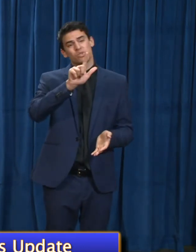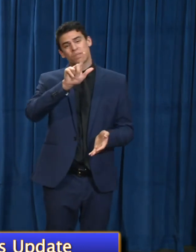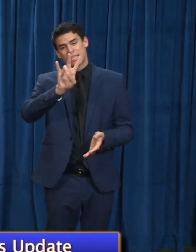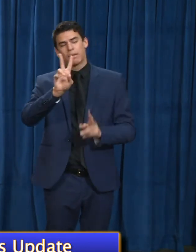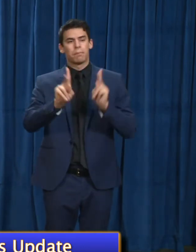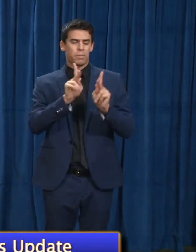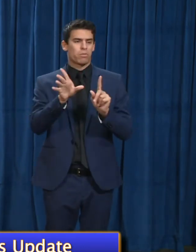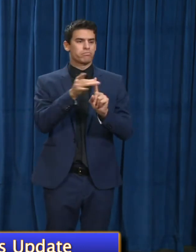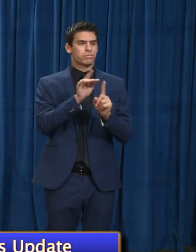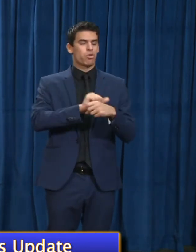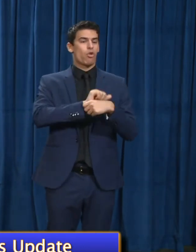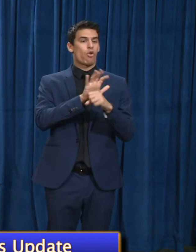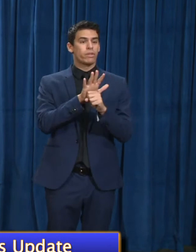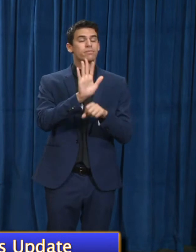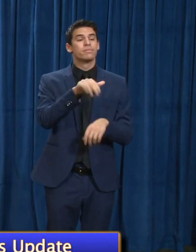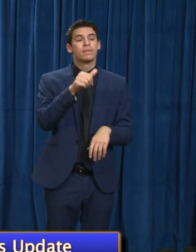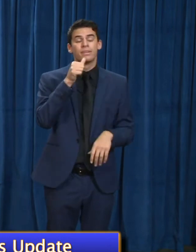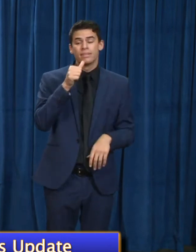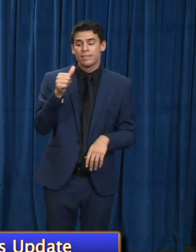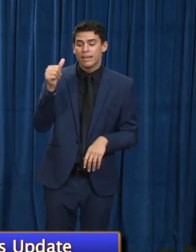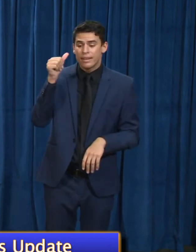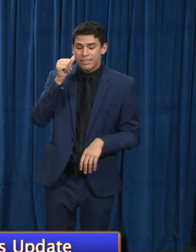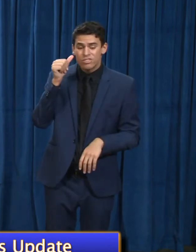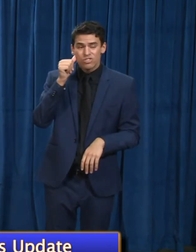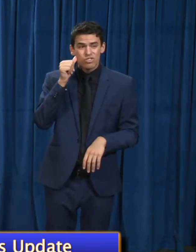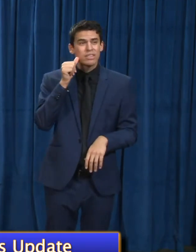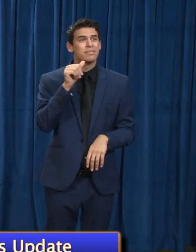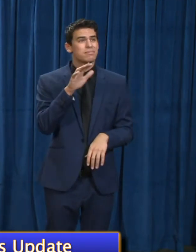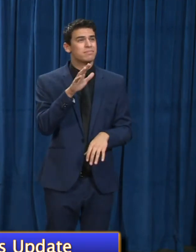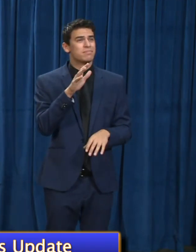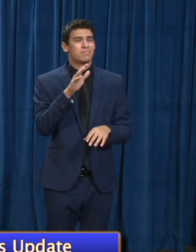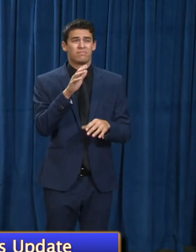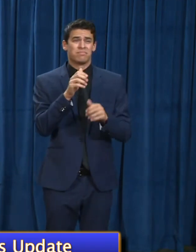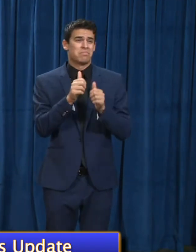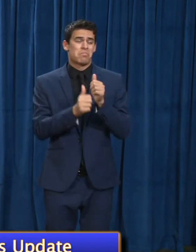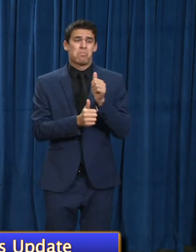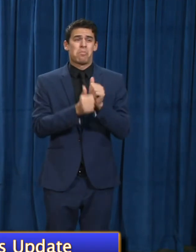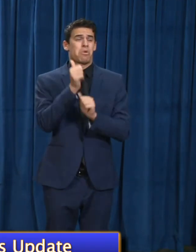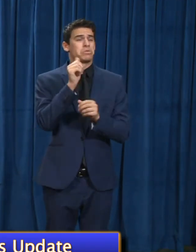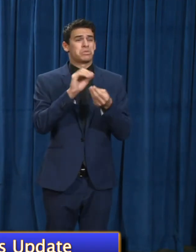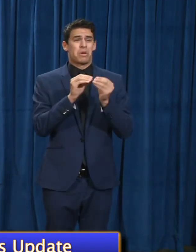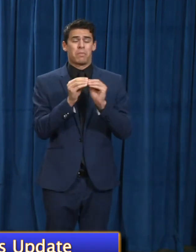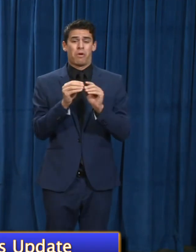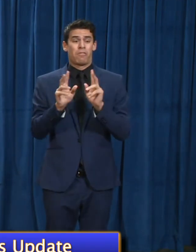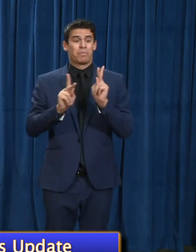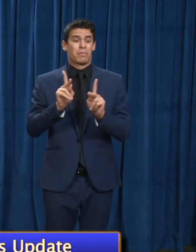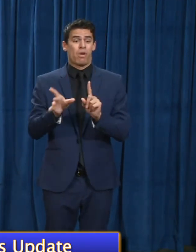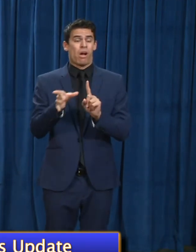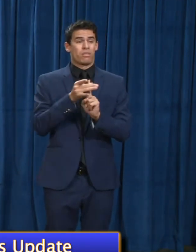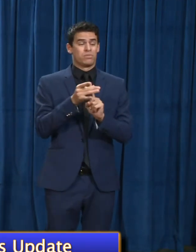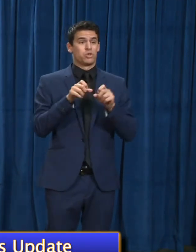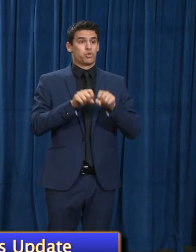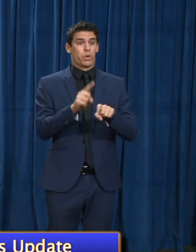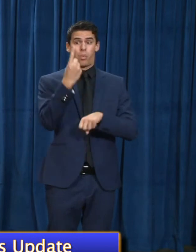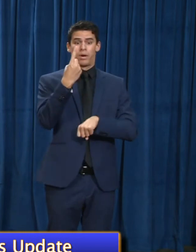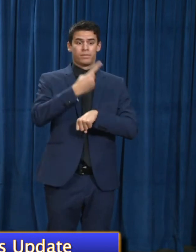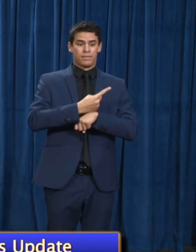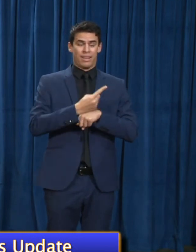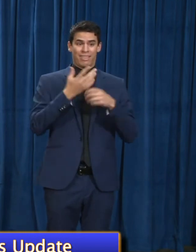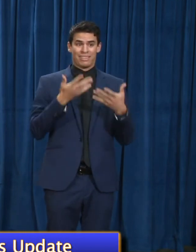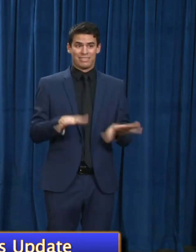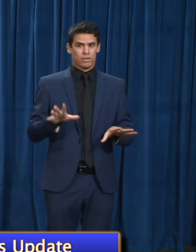252,327. And yesterday was also the highest number of cases reported in one day during the entire